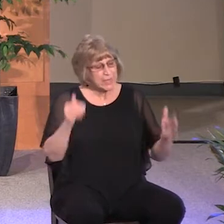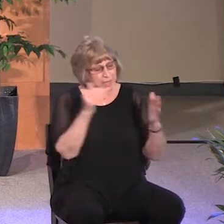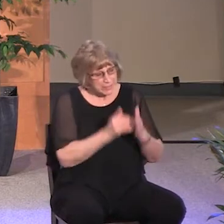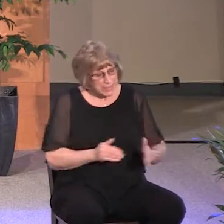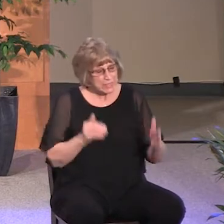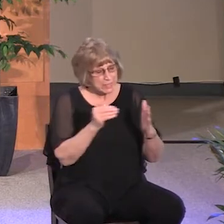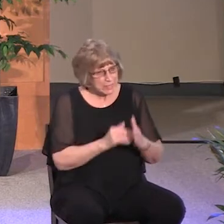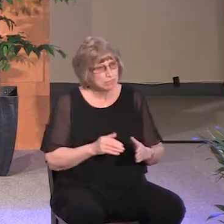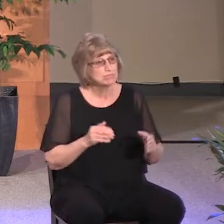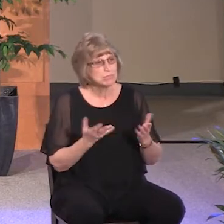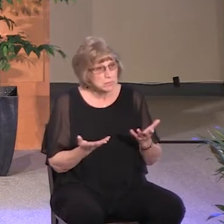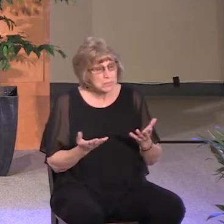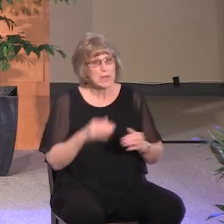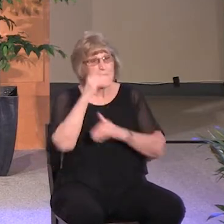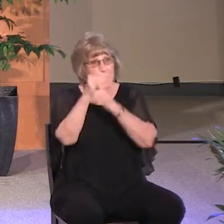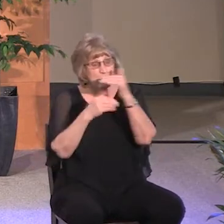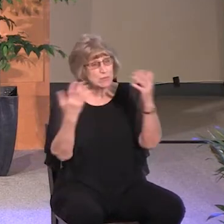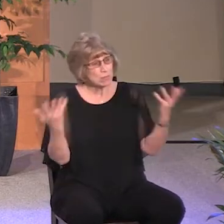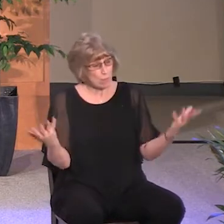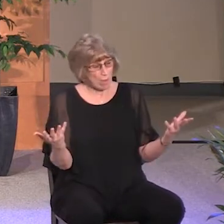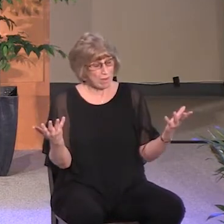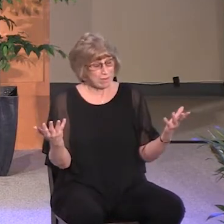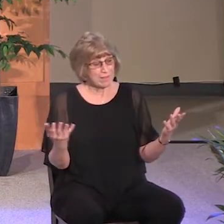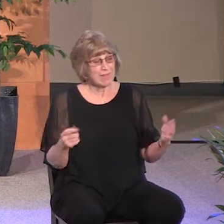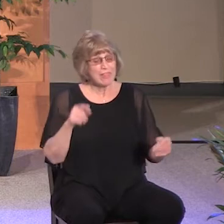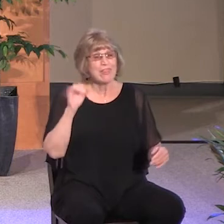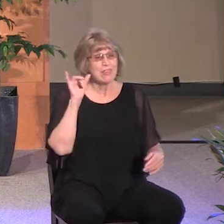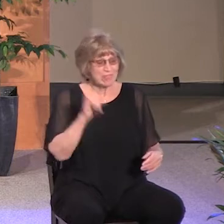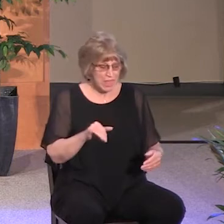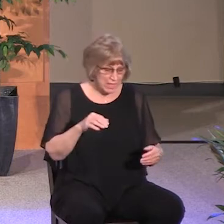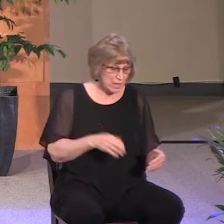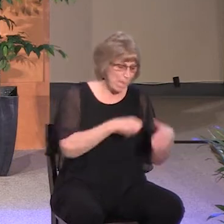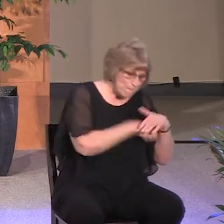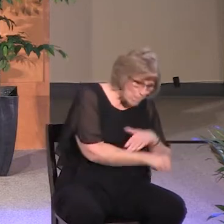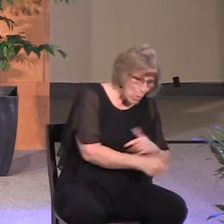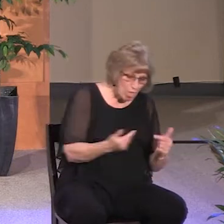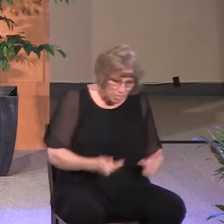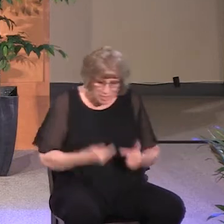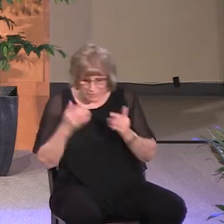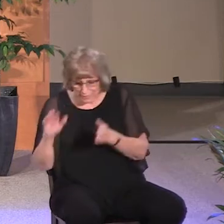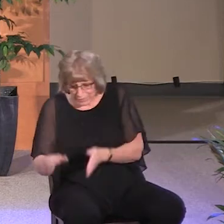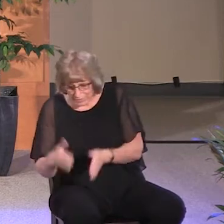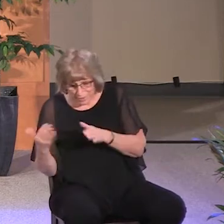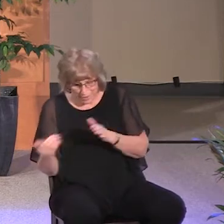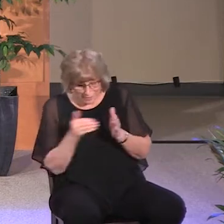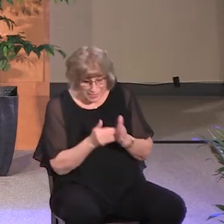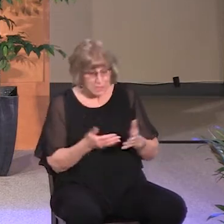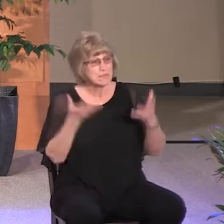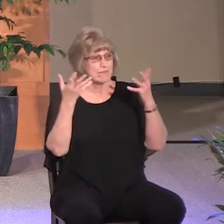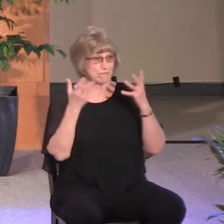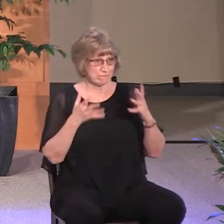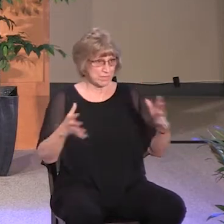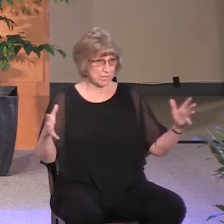And heaven for them is the end of the cycle, the end of that cycle of being reborn over and over again. So